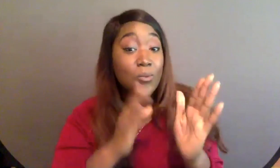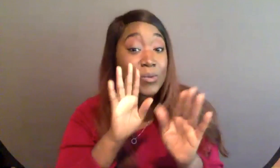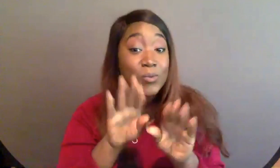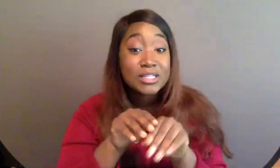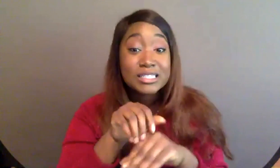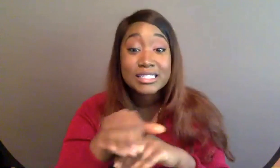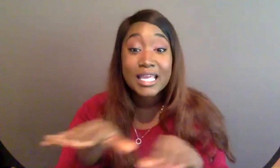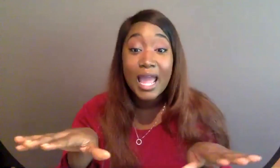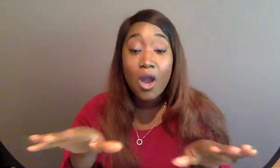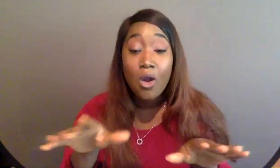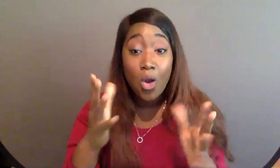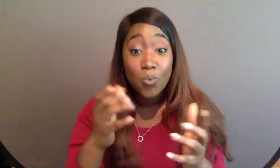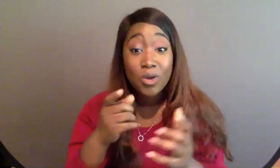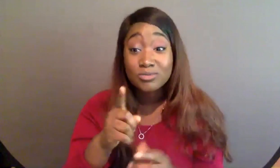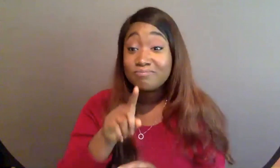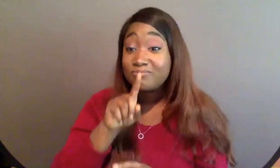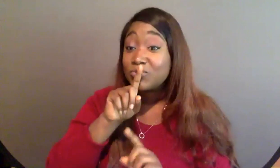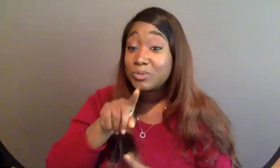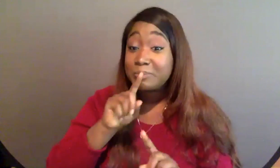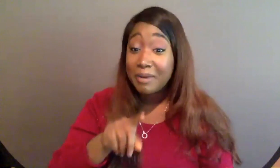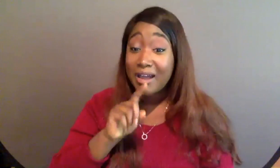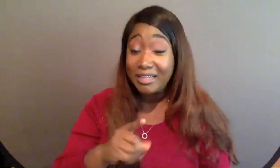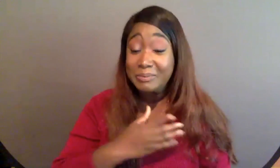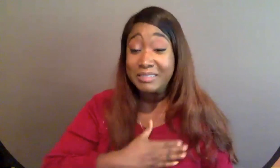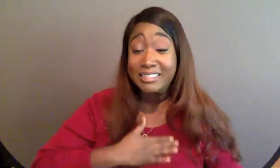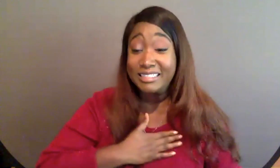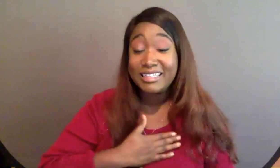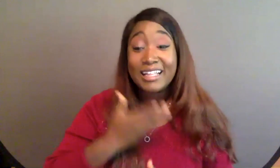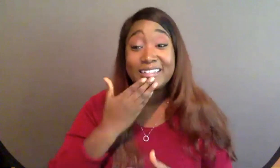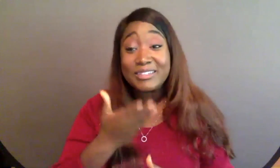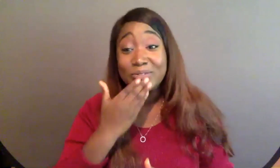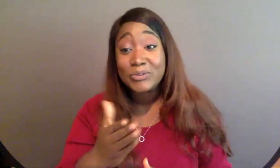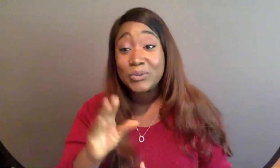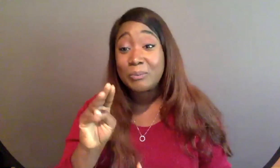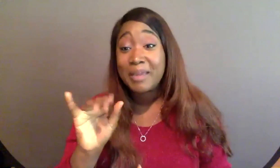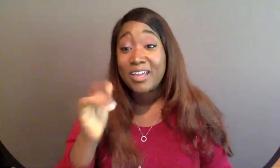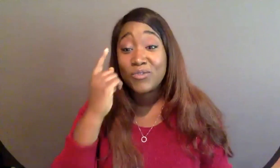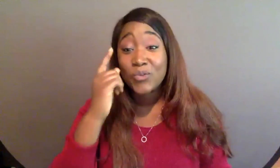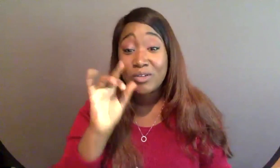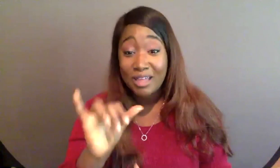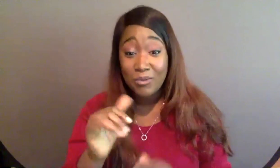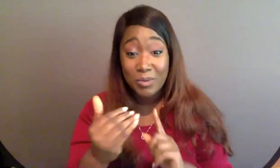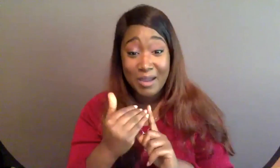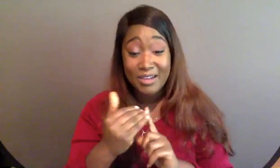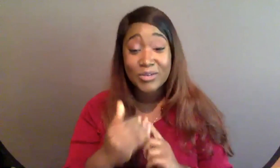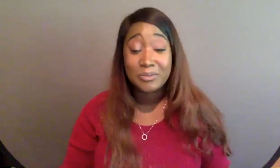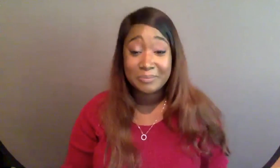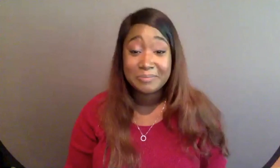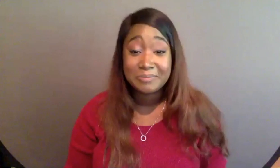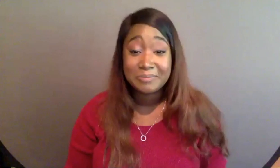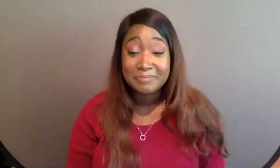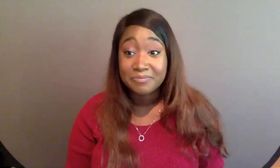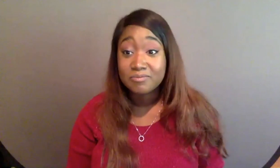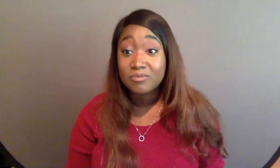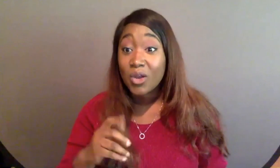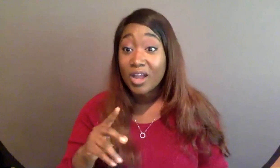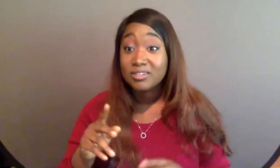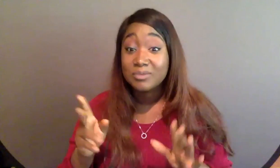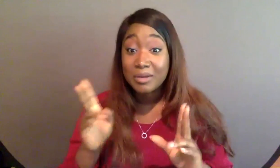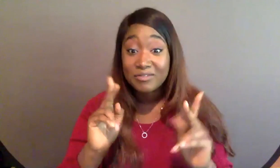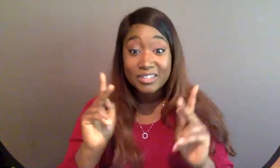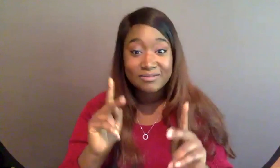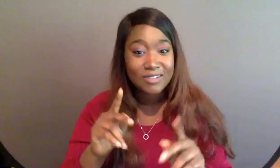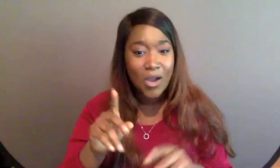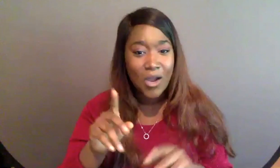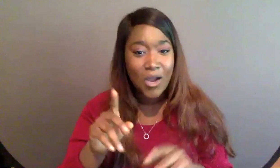we'd love folks to respond to. Yeah, sorry about that. Thanks, May, for the reminder. But yeah, as folks leave, Donna, what a mic drop